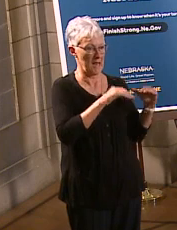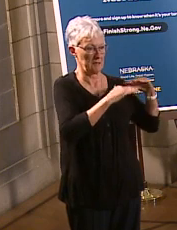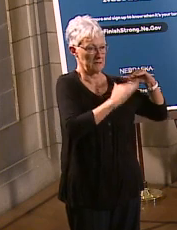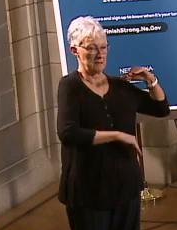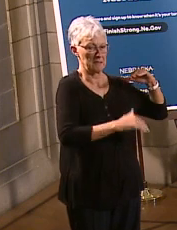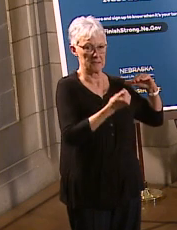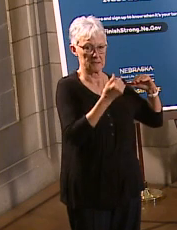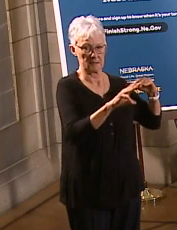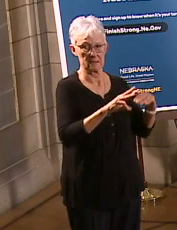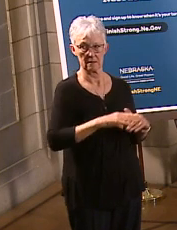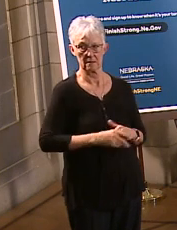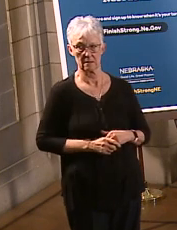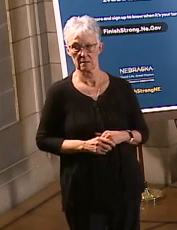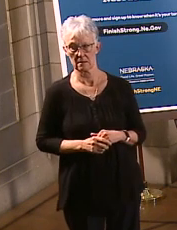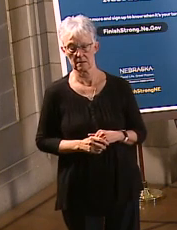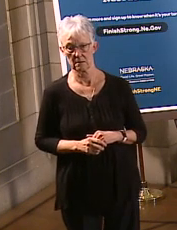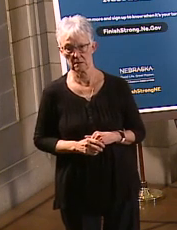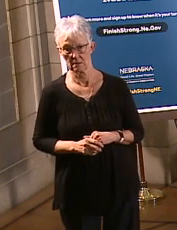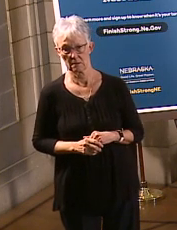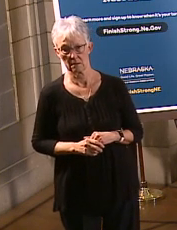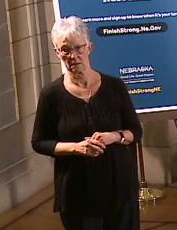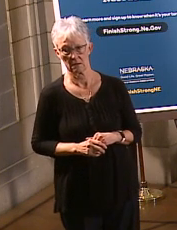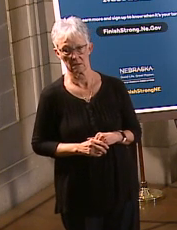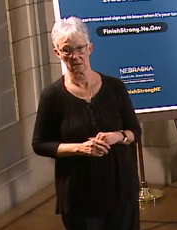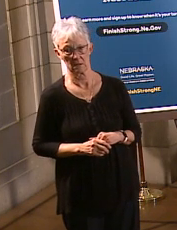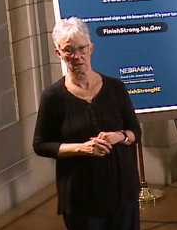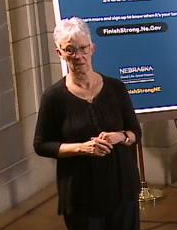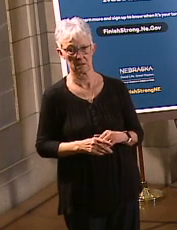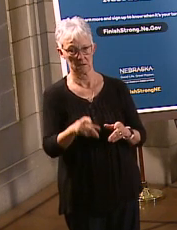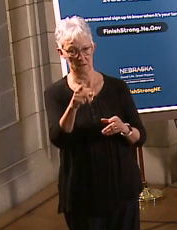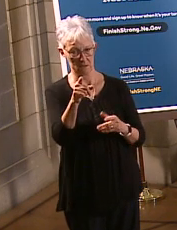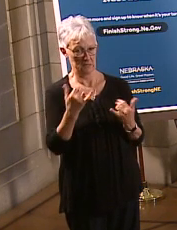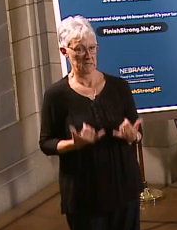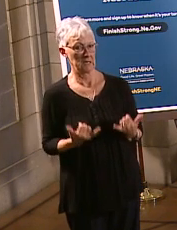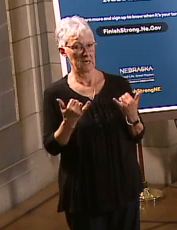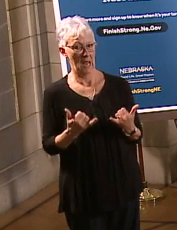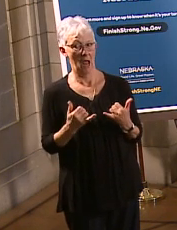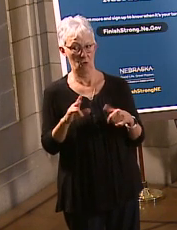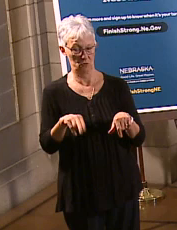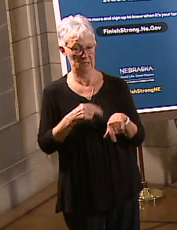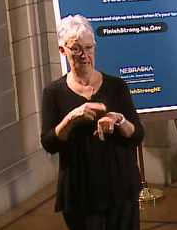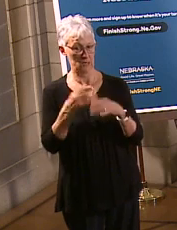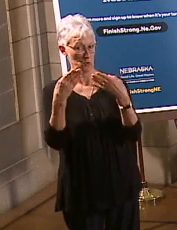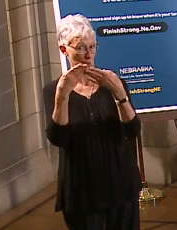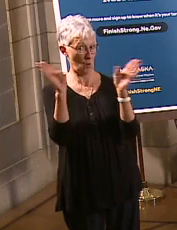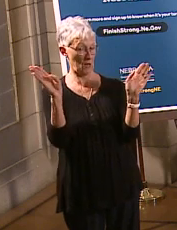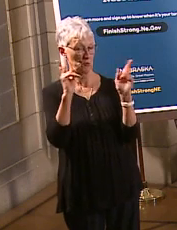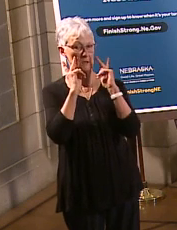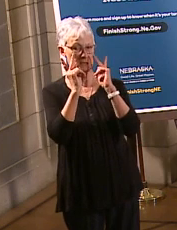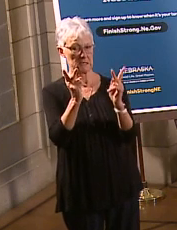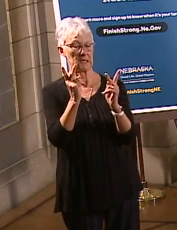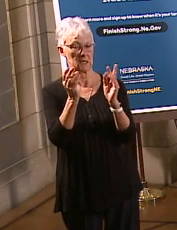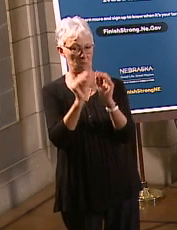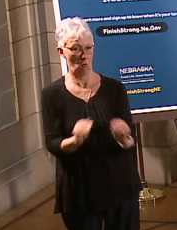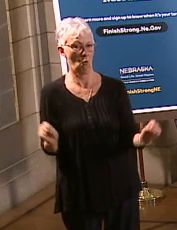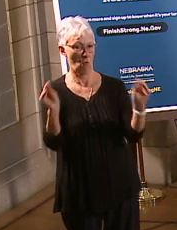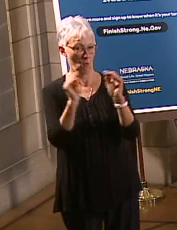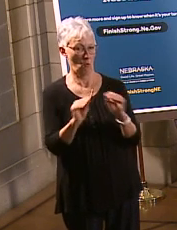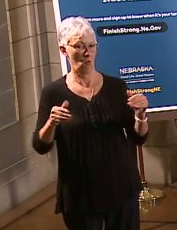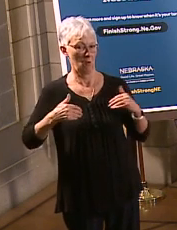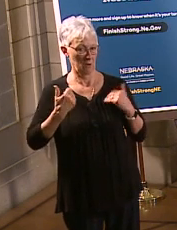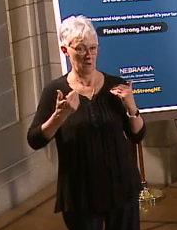nationwide, there seems to be an increase in the amount of younger people that are having some complications with COVID. Have you heard that in